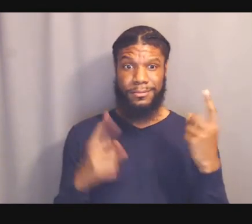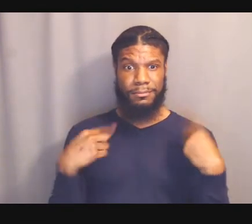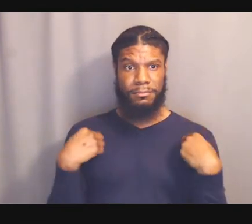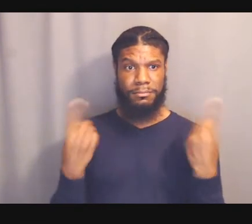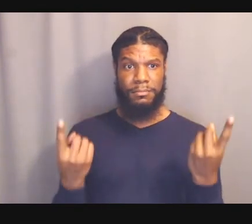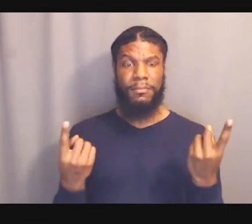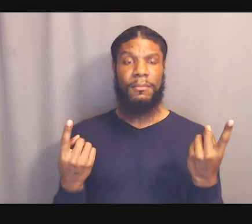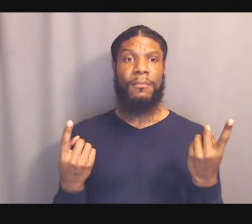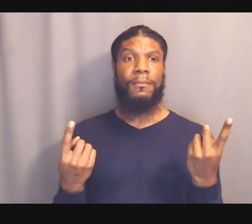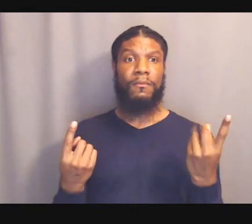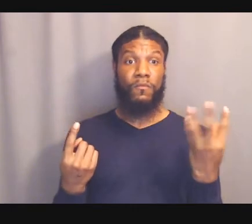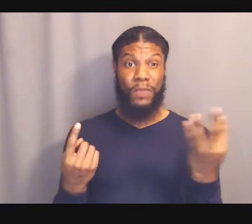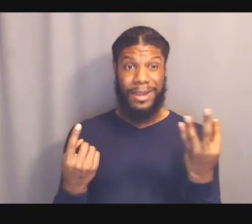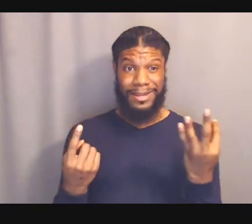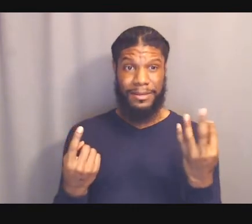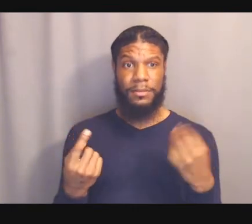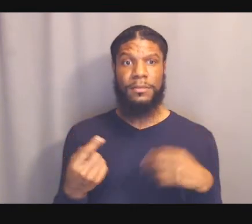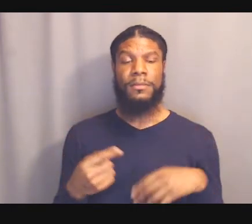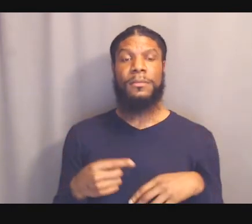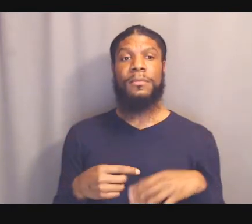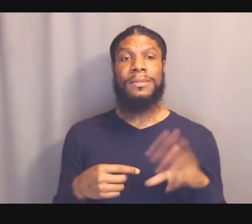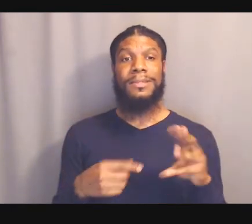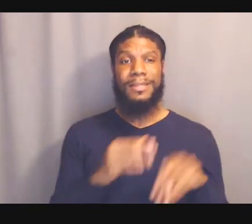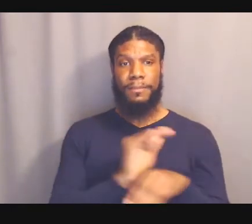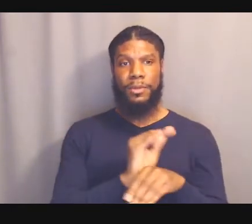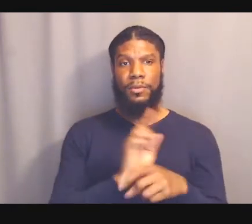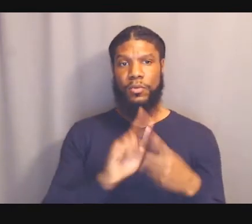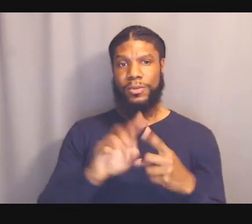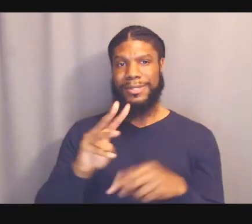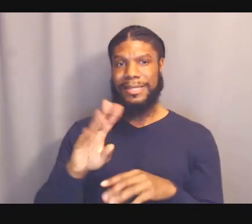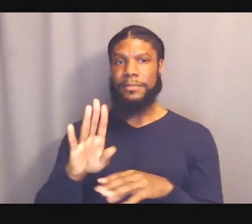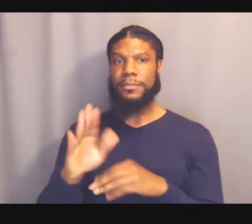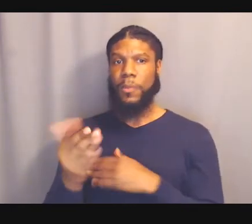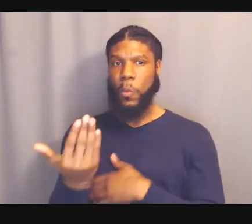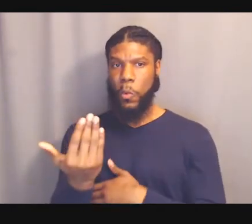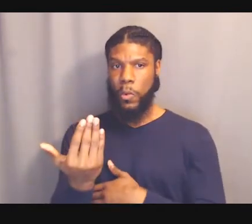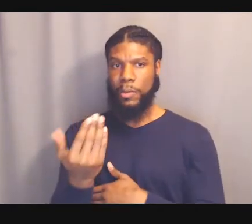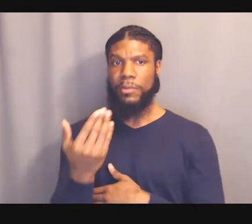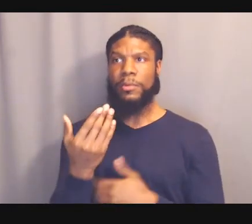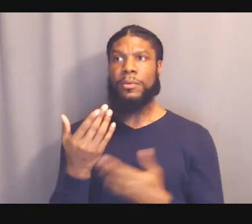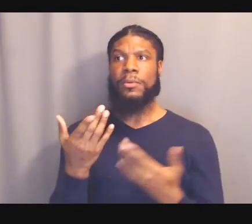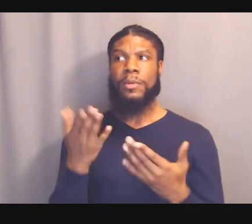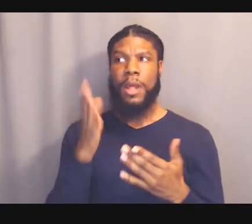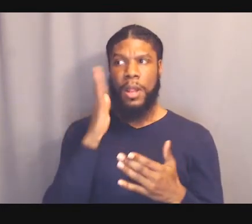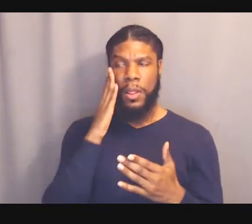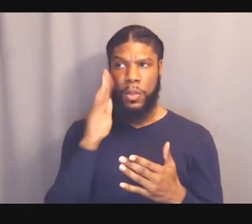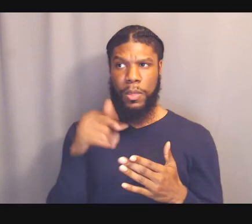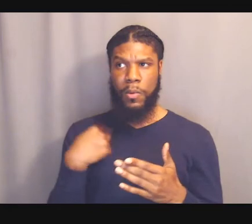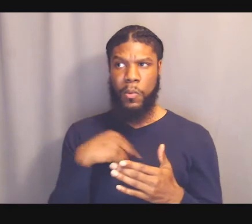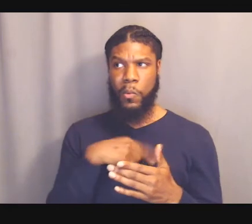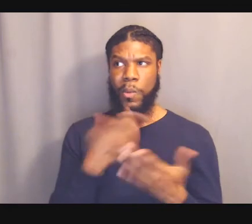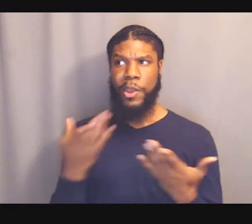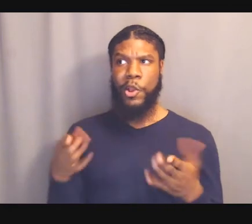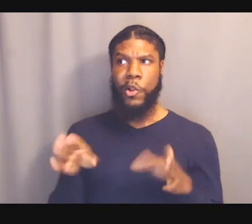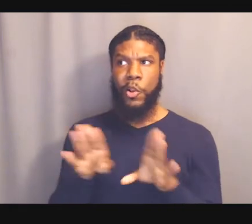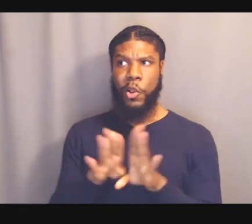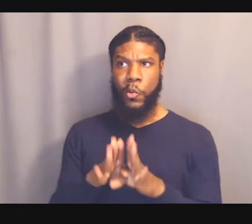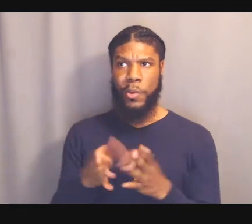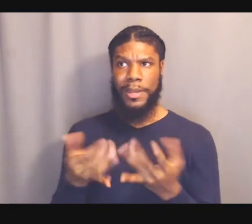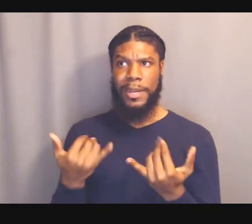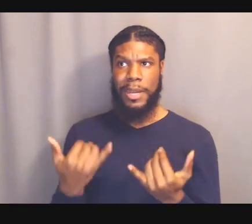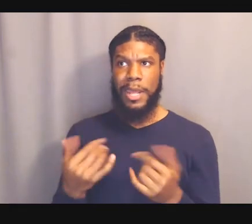So I know that we're closing this out today. We're closing this out. So slowly come off of it,